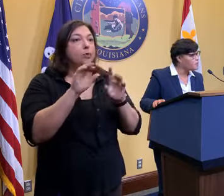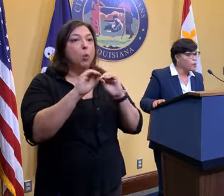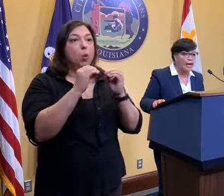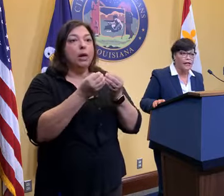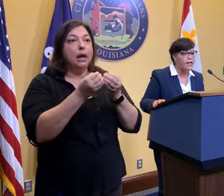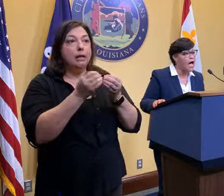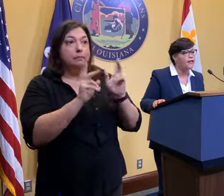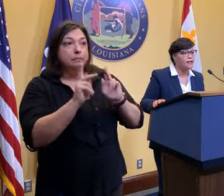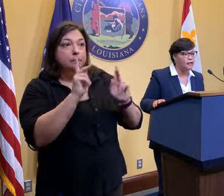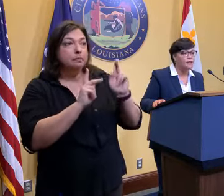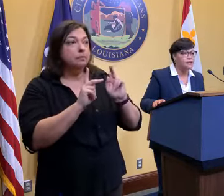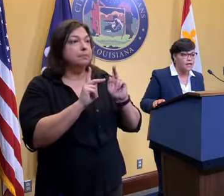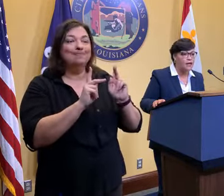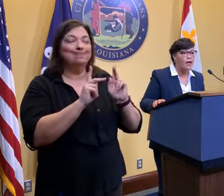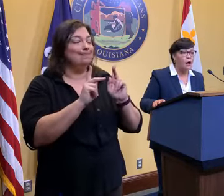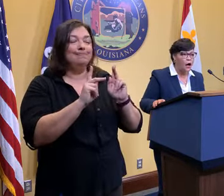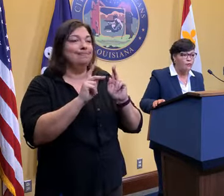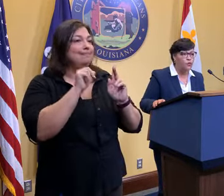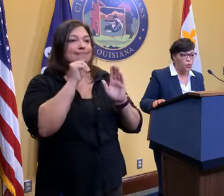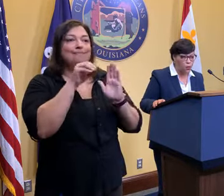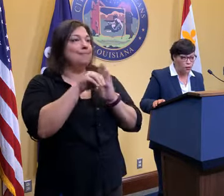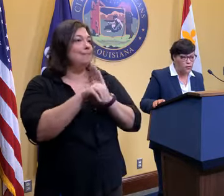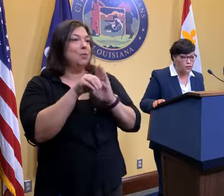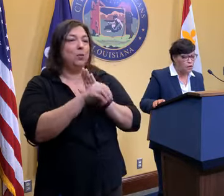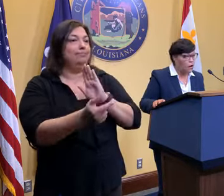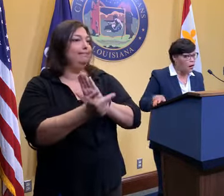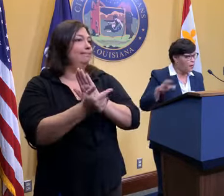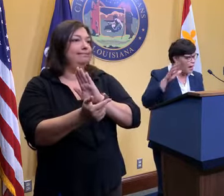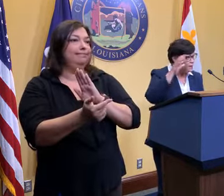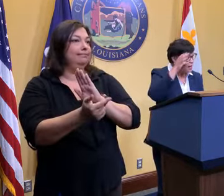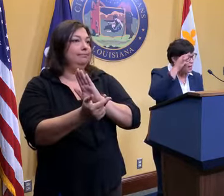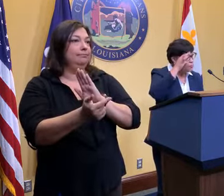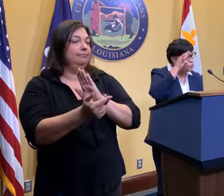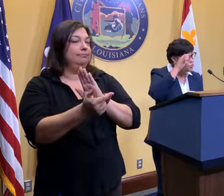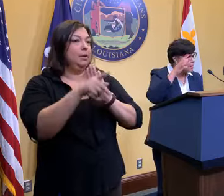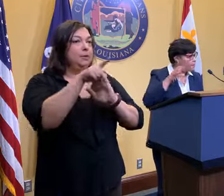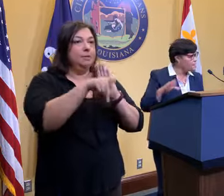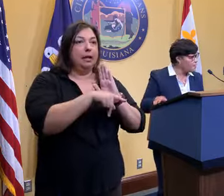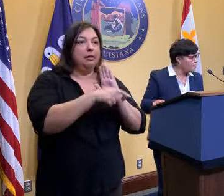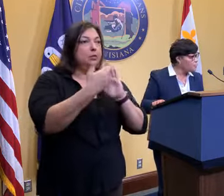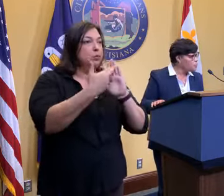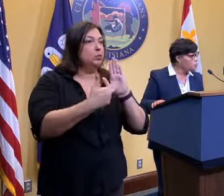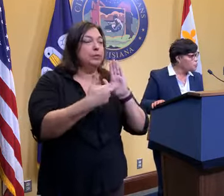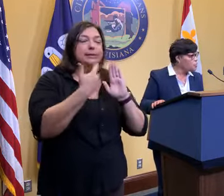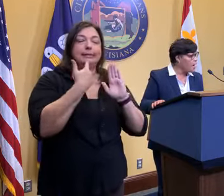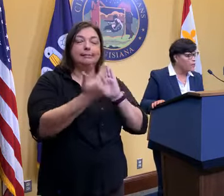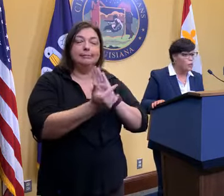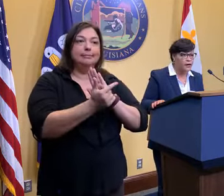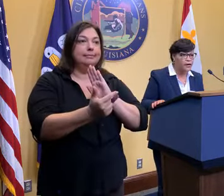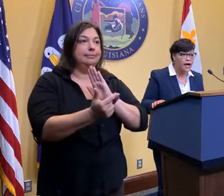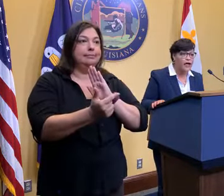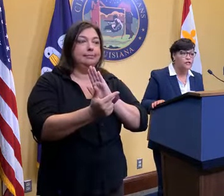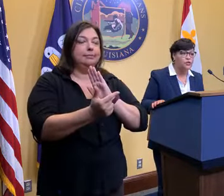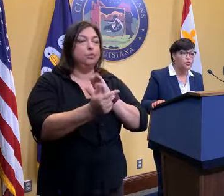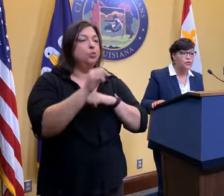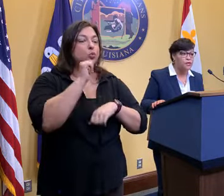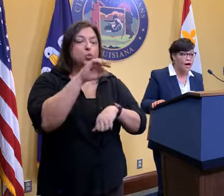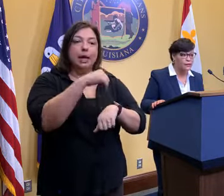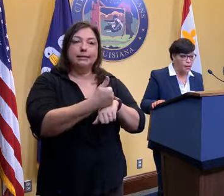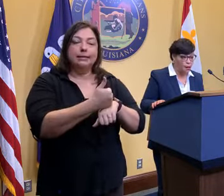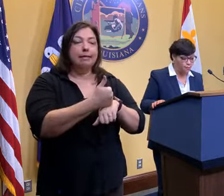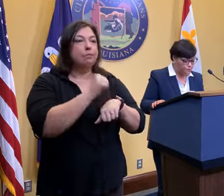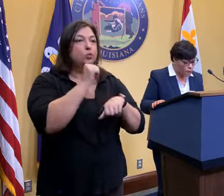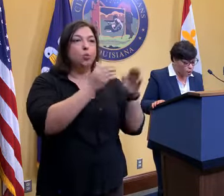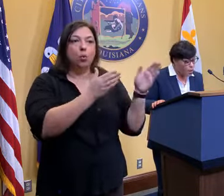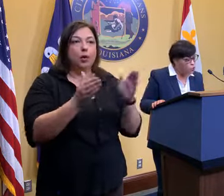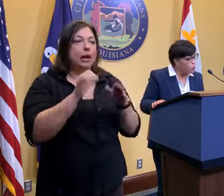letting them know, hey, not in the city of New Orleans. Our guidelines do not permit it, do not organize, do not